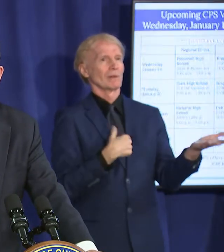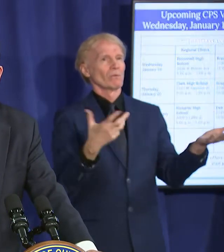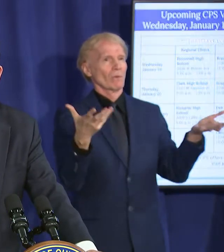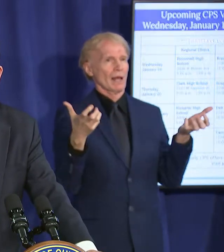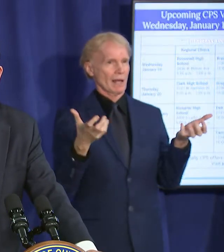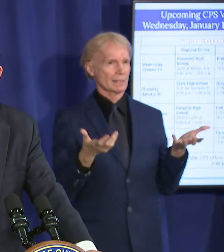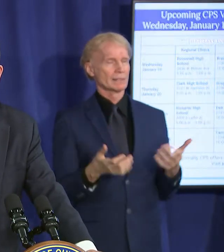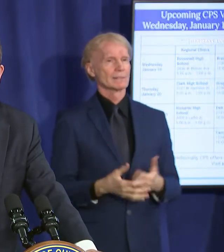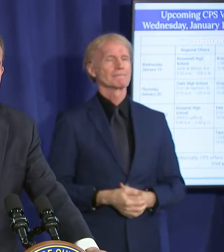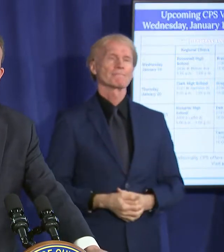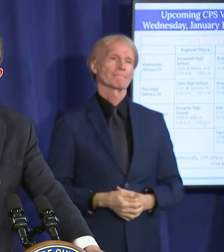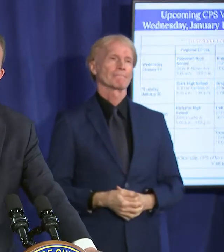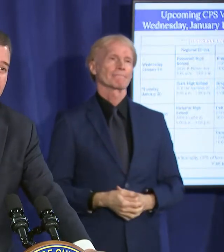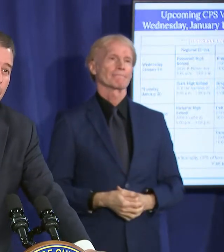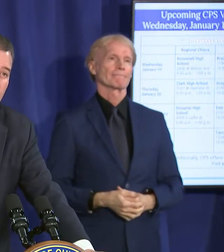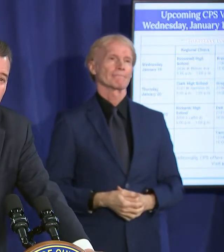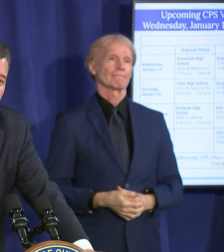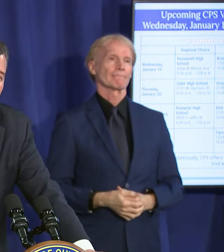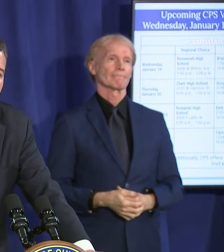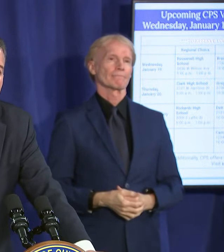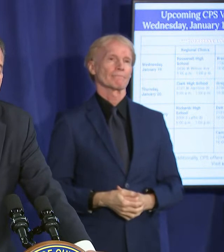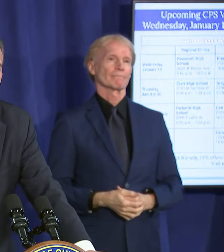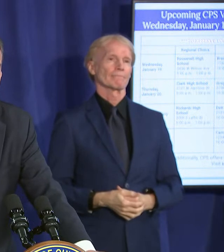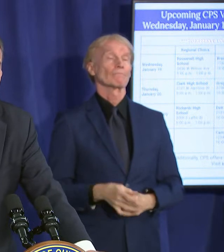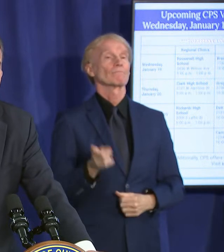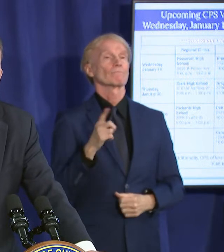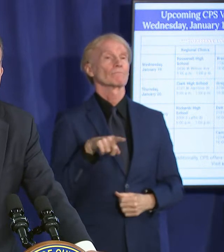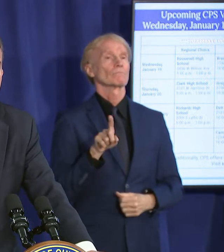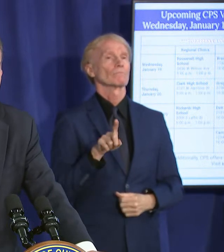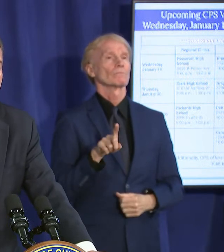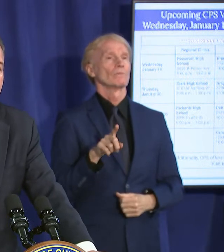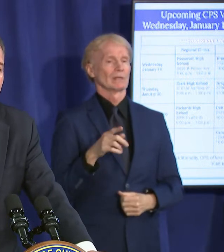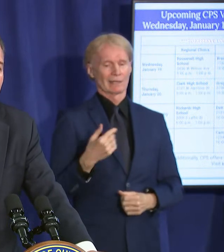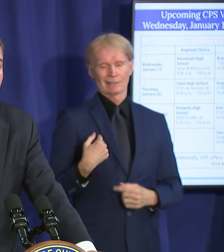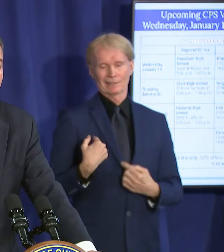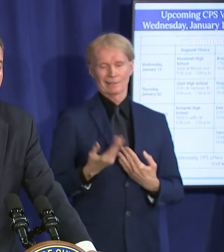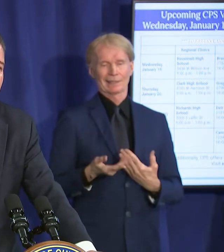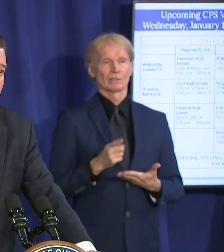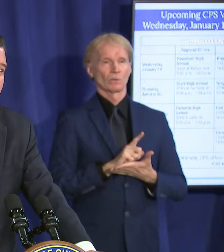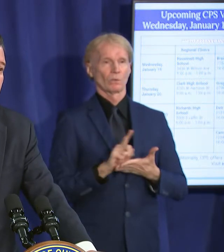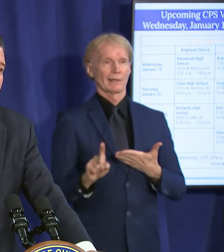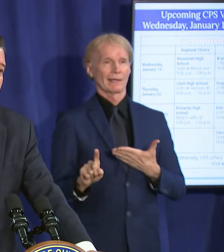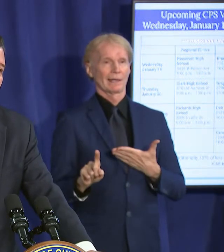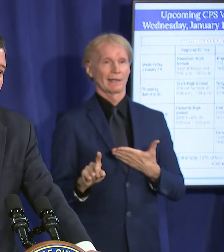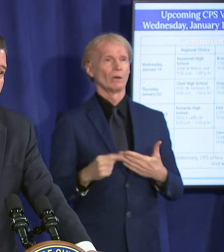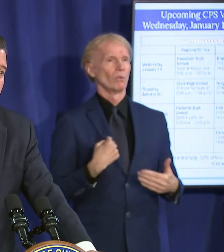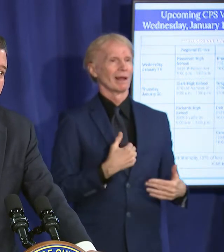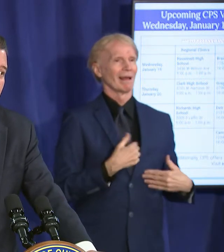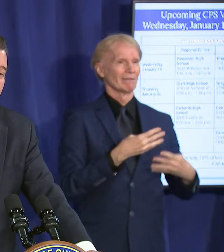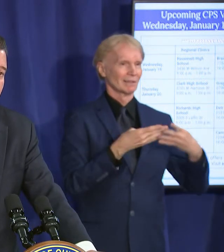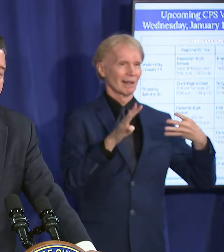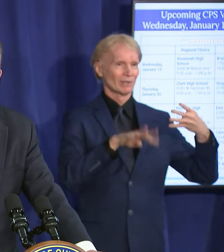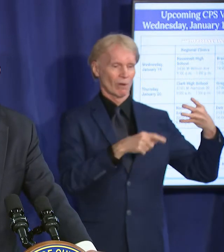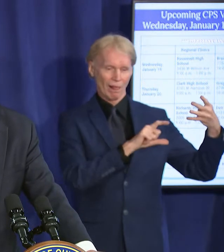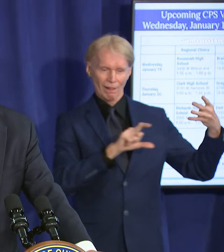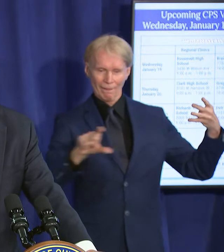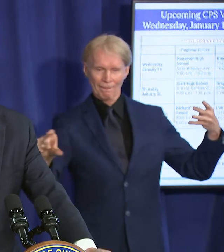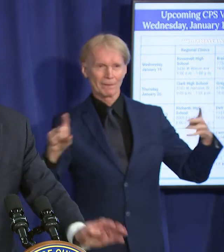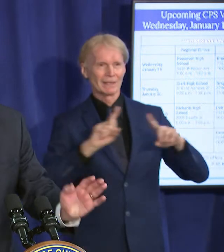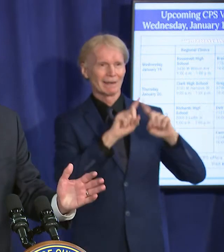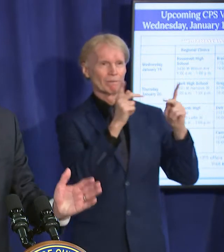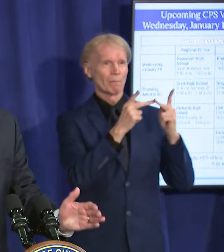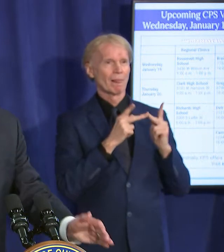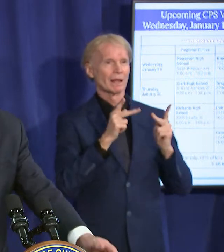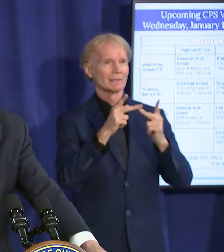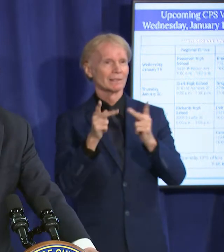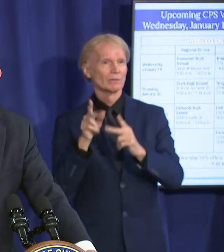slide. This is an example, for example, just for the week coming up, all the vaccination events we're doing. And, and again,